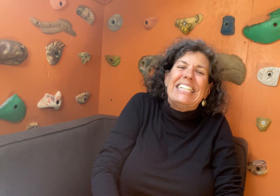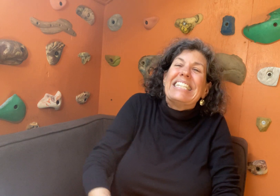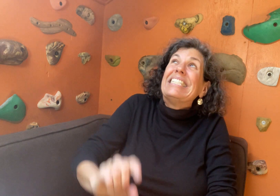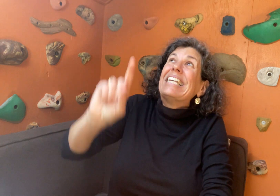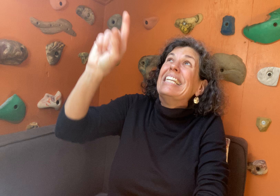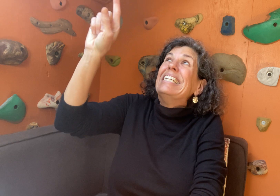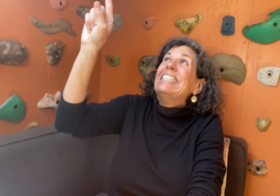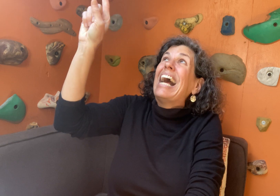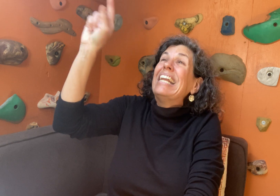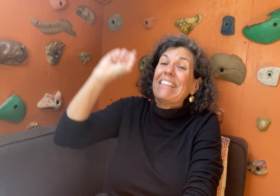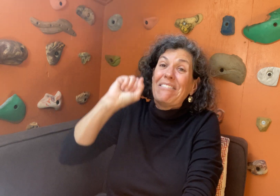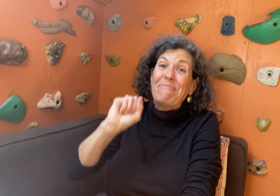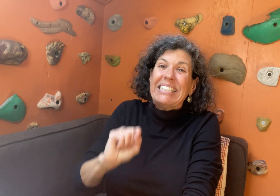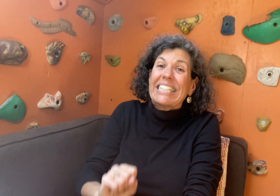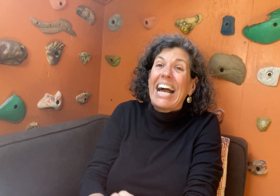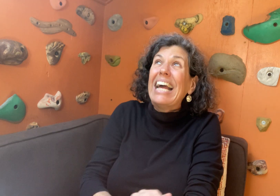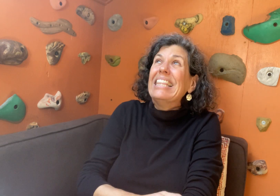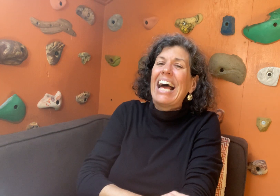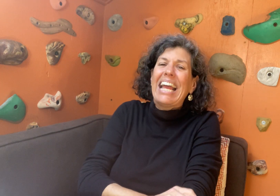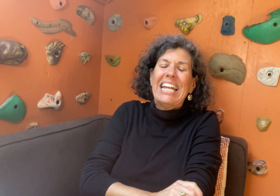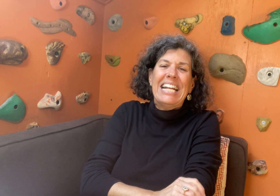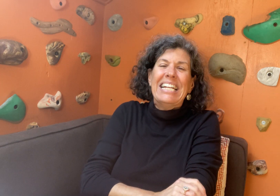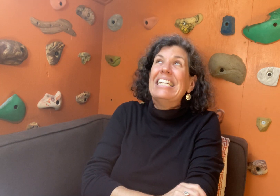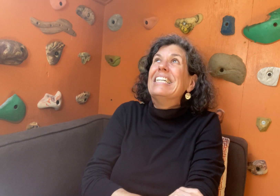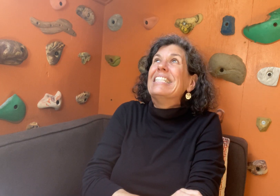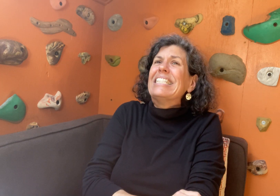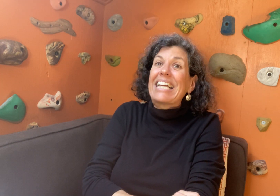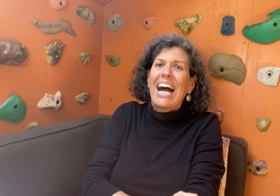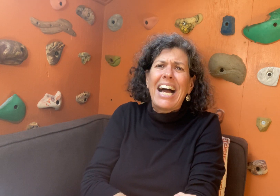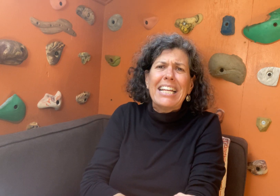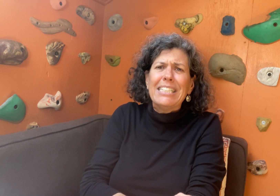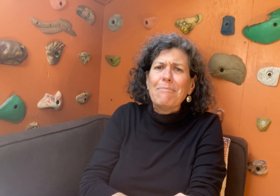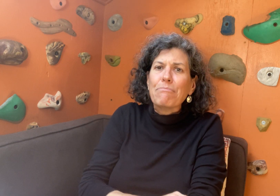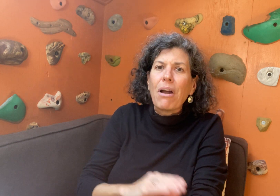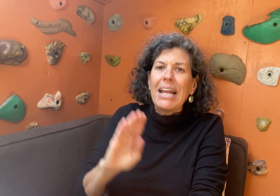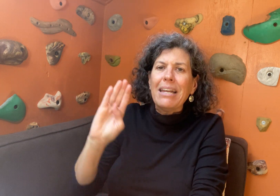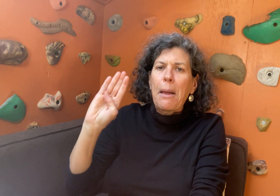the sun shining through my skylight. The sky is a bright